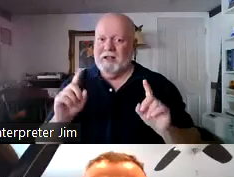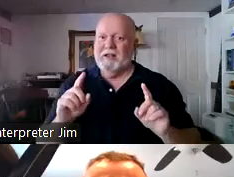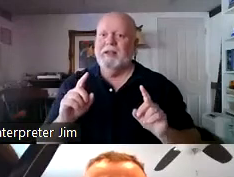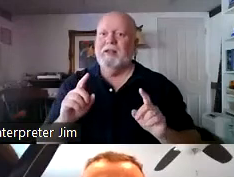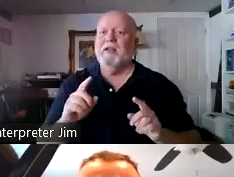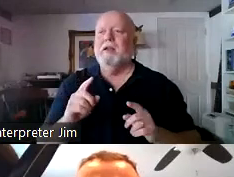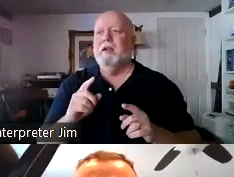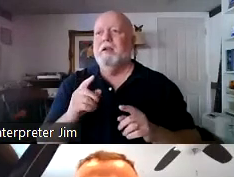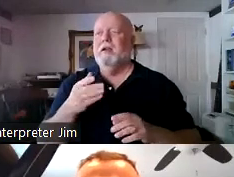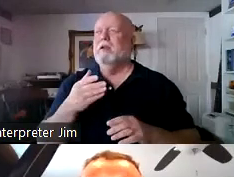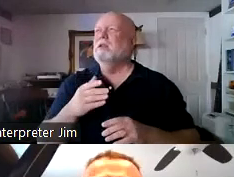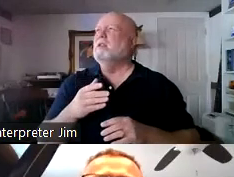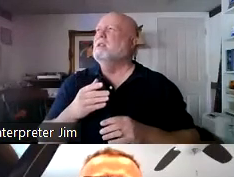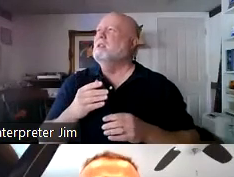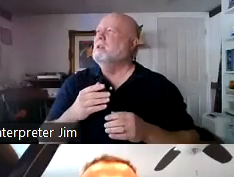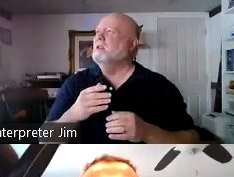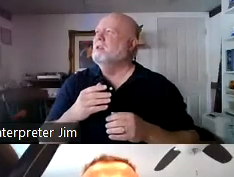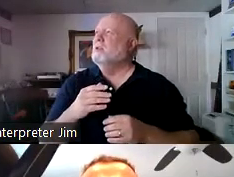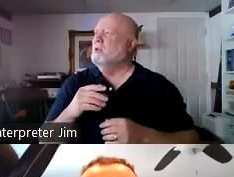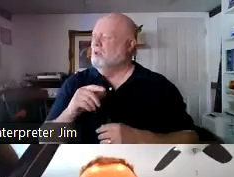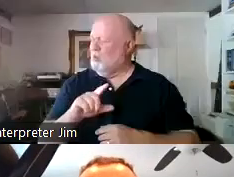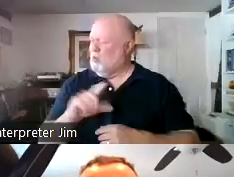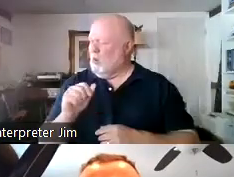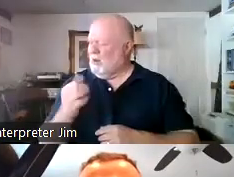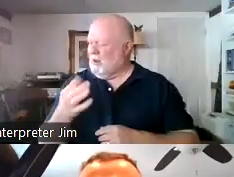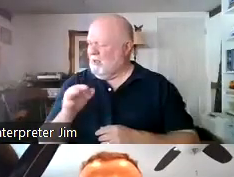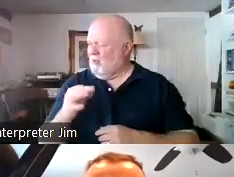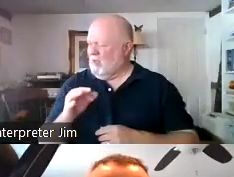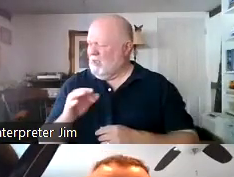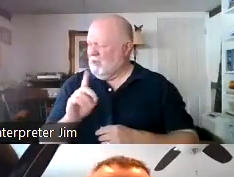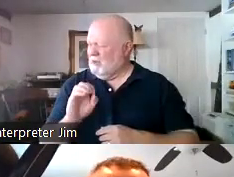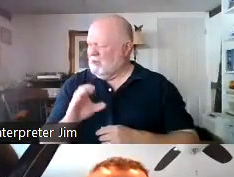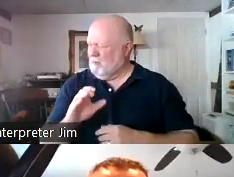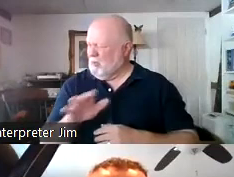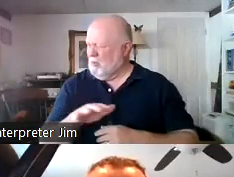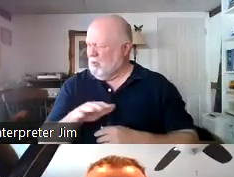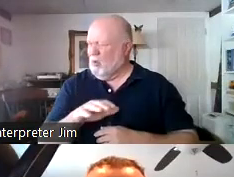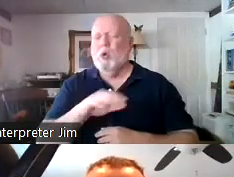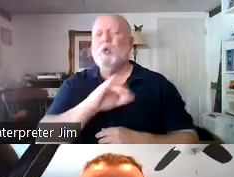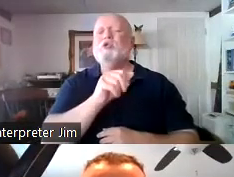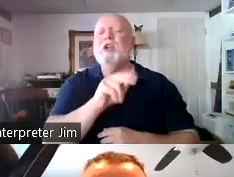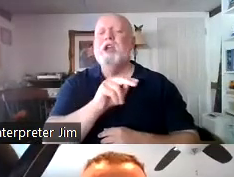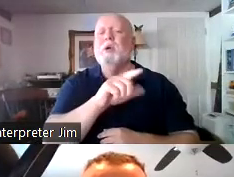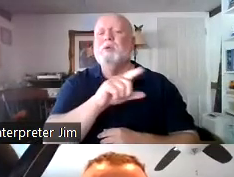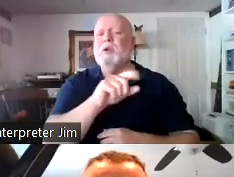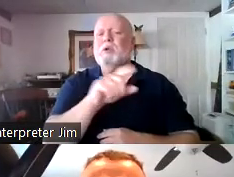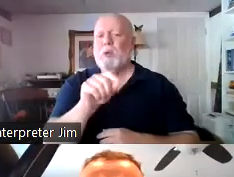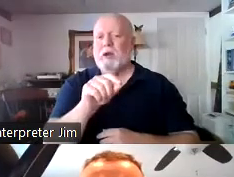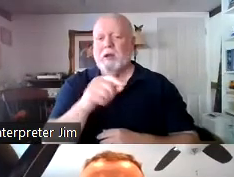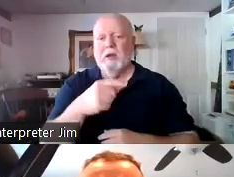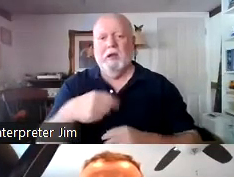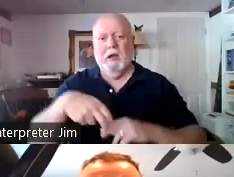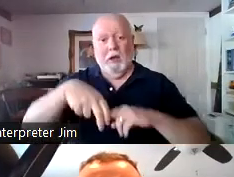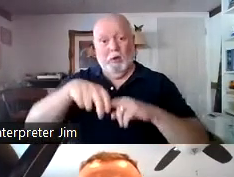of 2019, beginning of 2020, I can remember January 3rd, it was a Friday. I sat down on my couch and wrapped a blanket